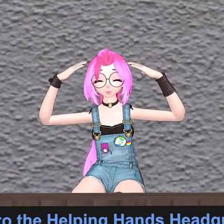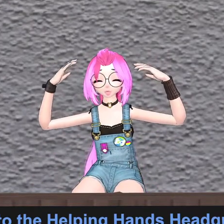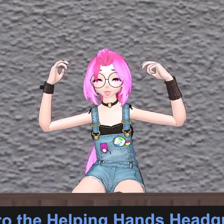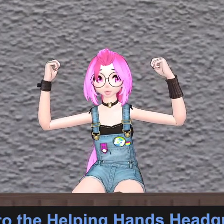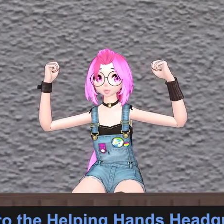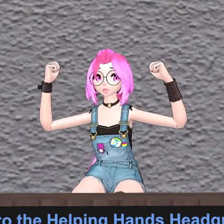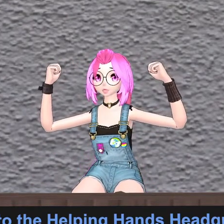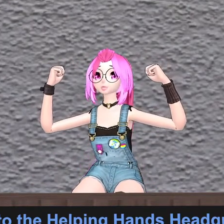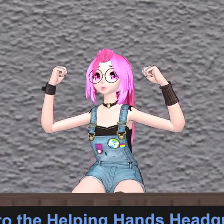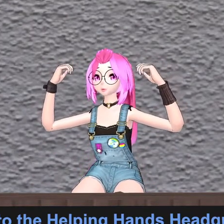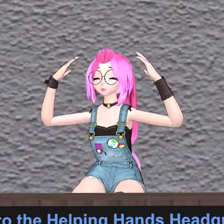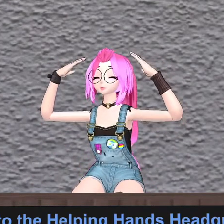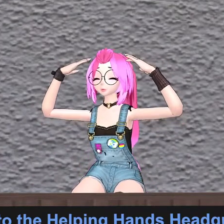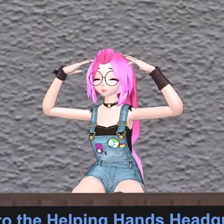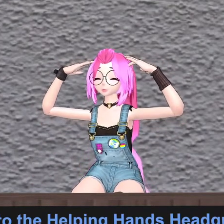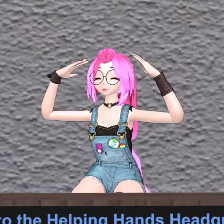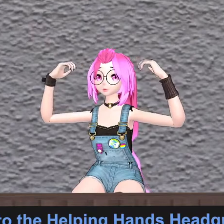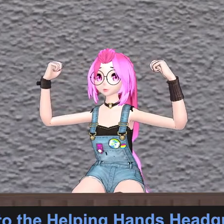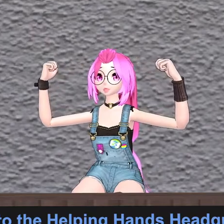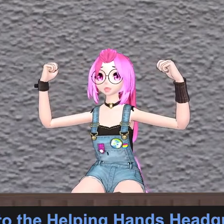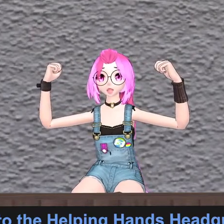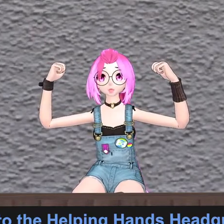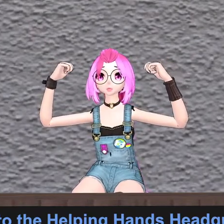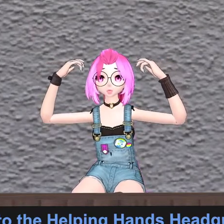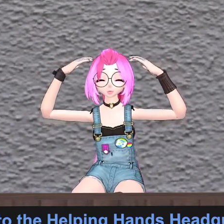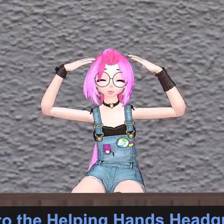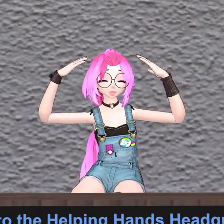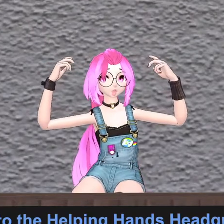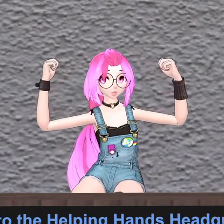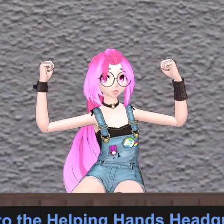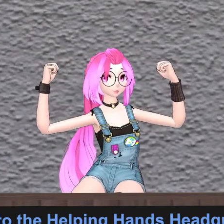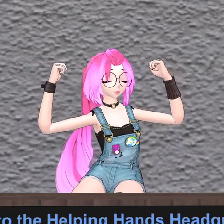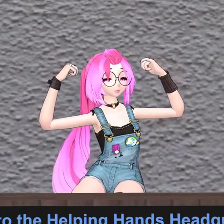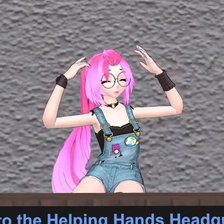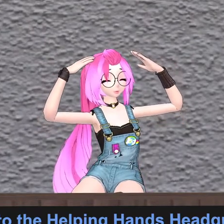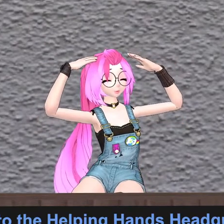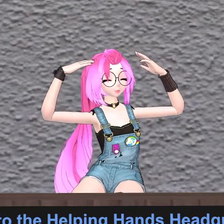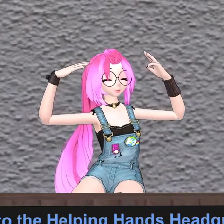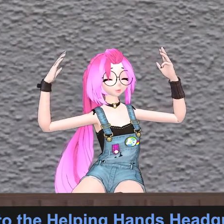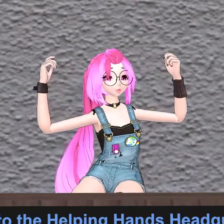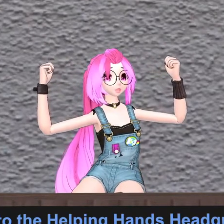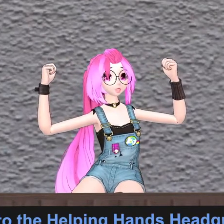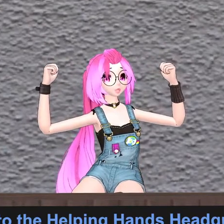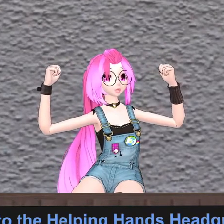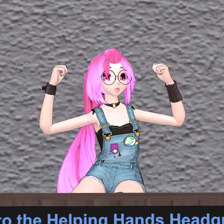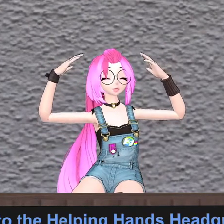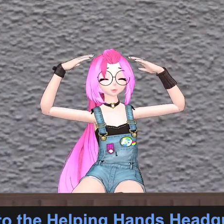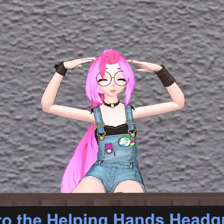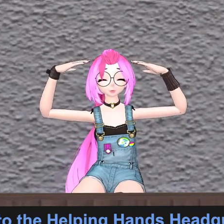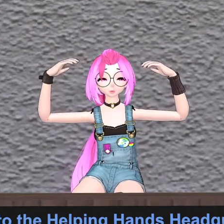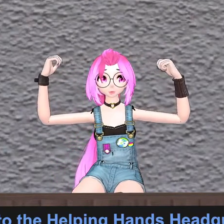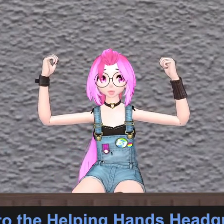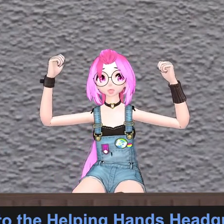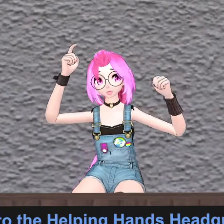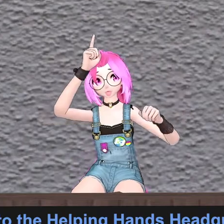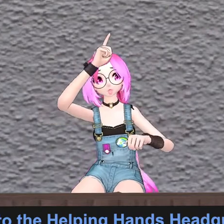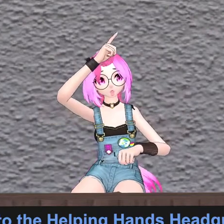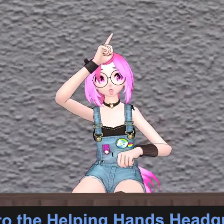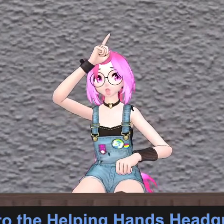Netherlands. Netherlands. Good job. It's okay if you forgot. Netherlands. Netherlands. Or